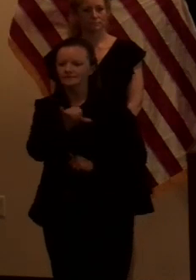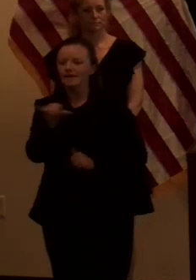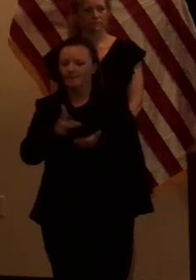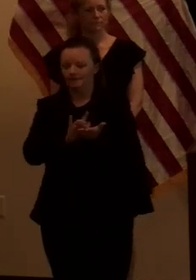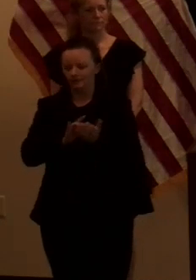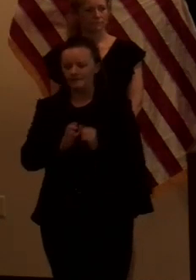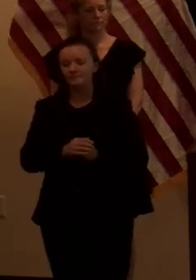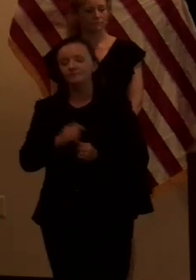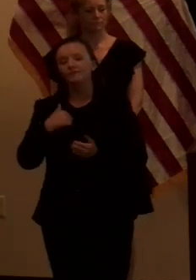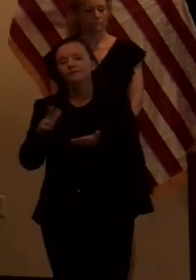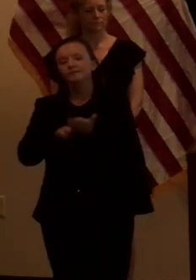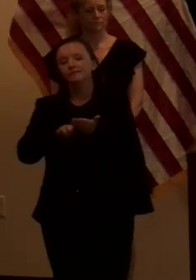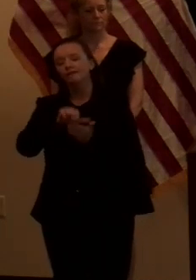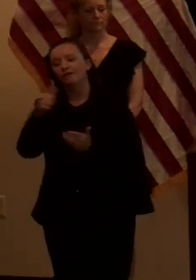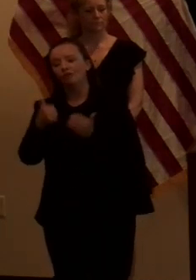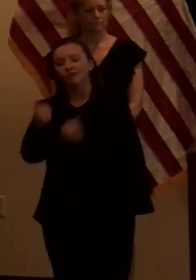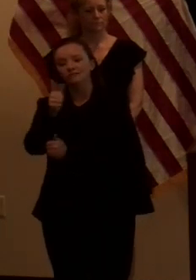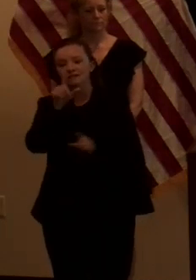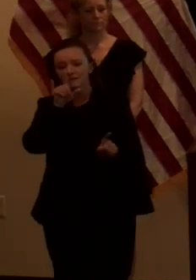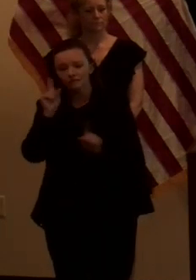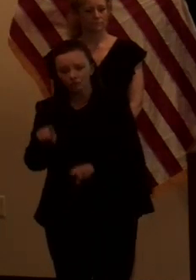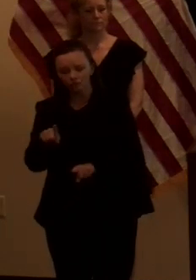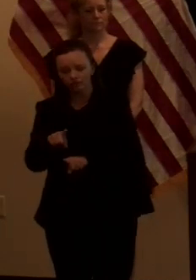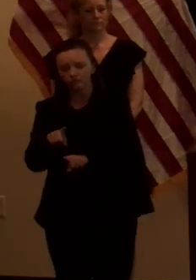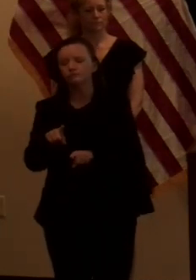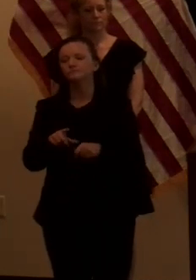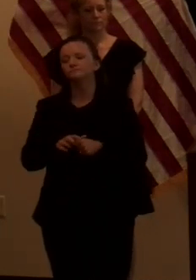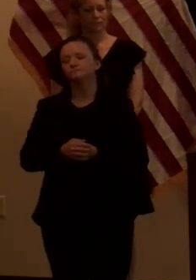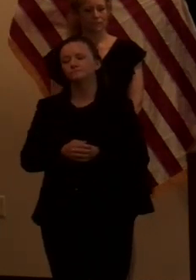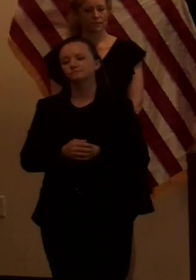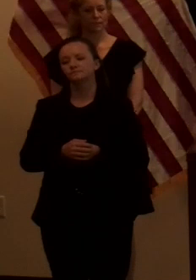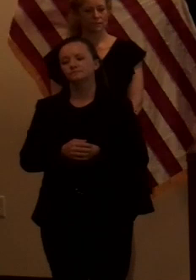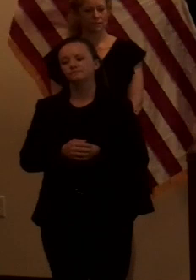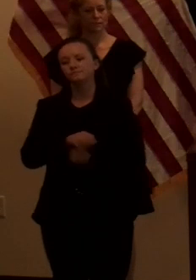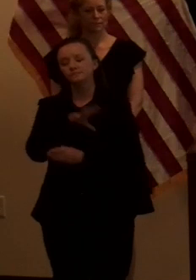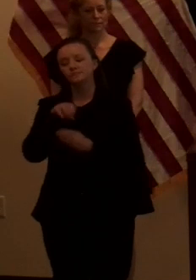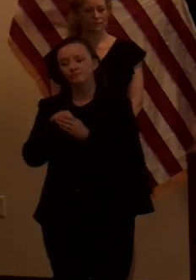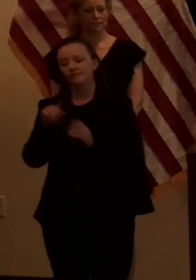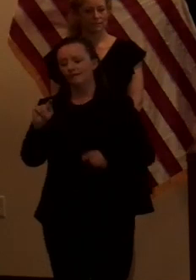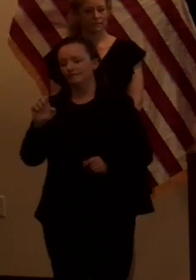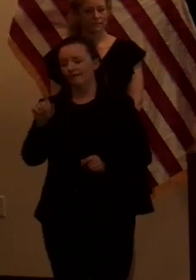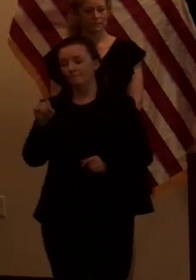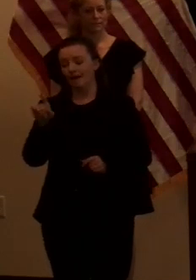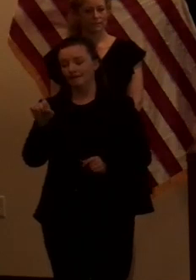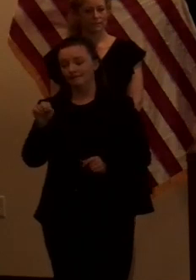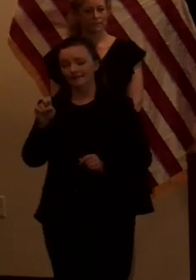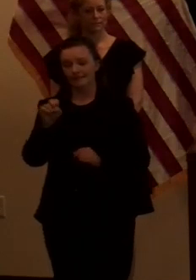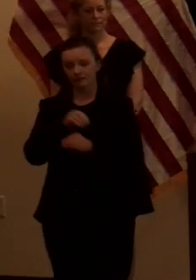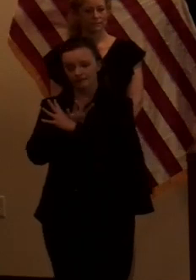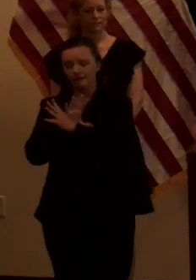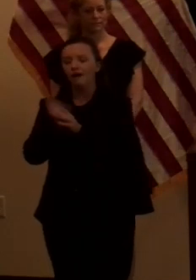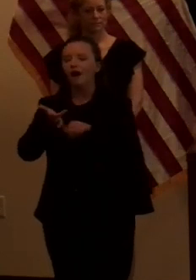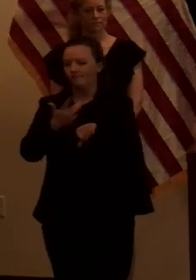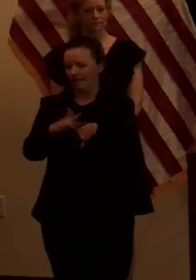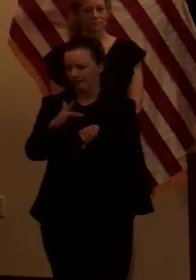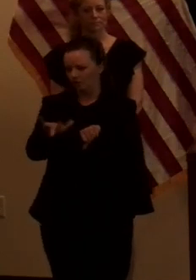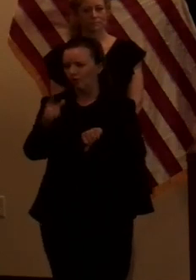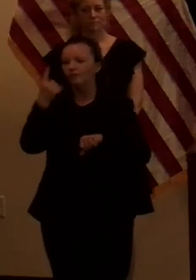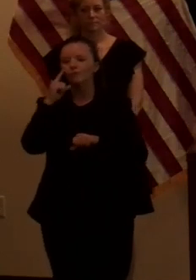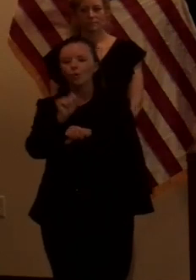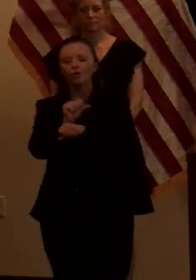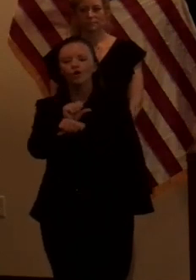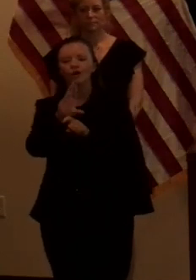an executive order expanding Arizona's actions to make telemedicine available by requiring workers'